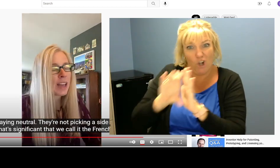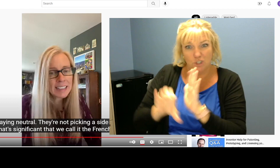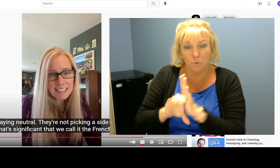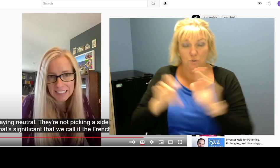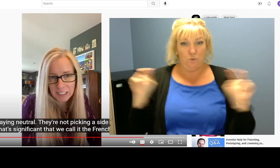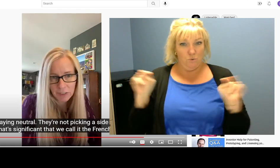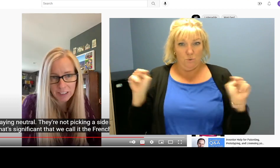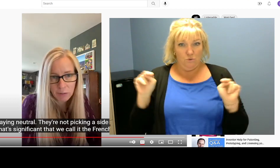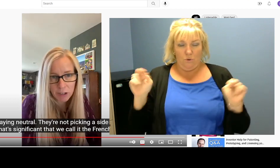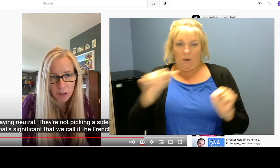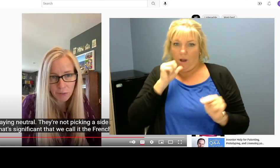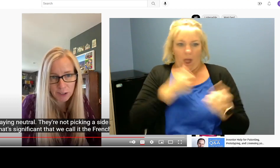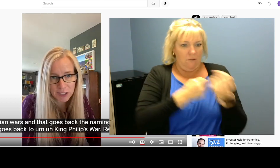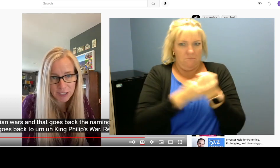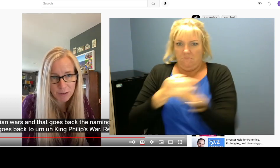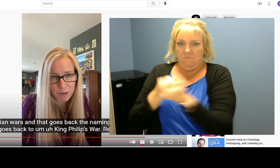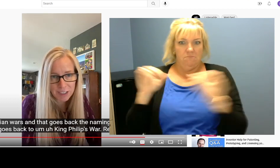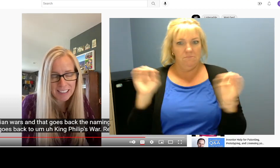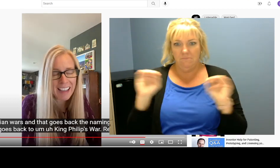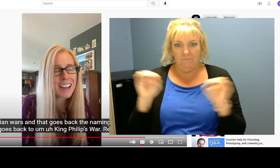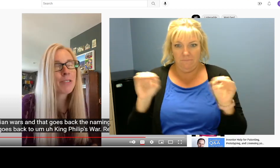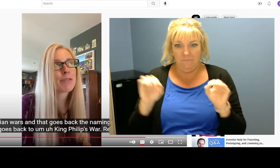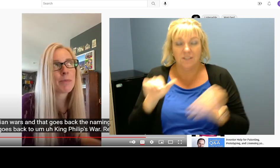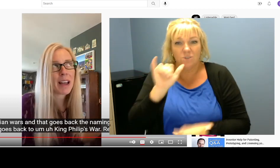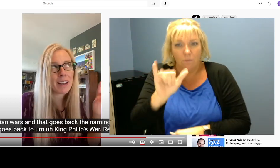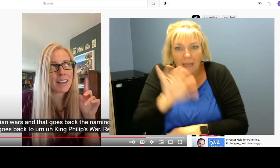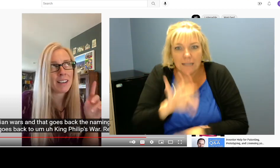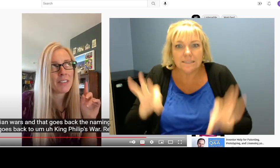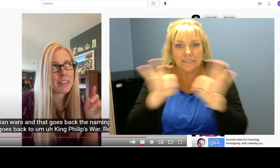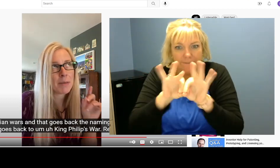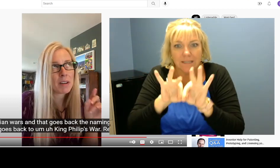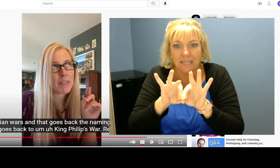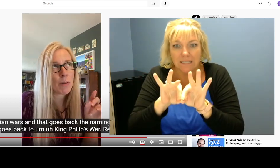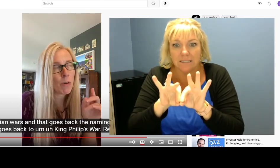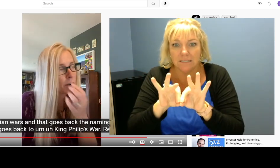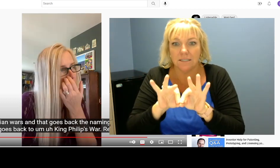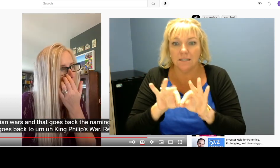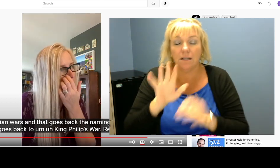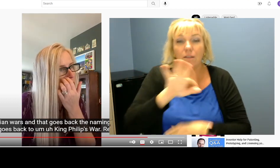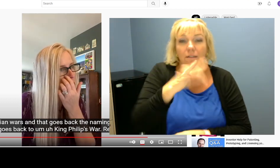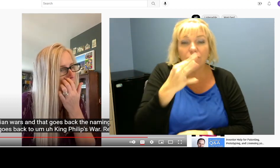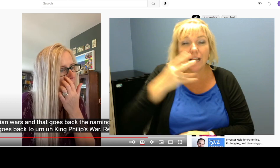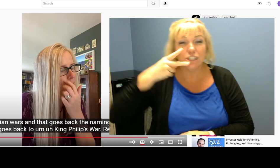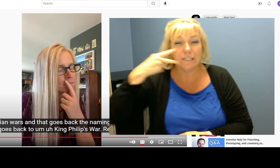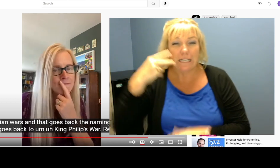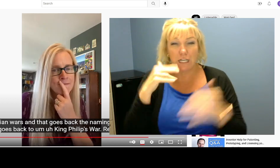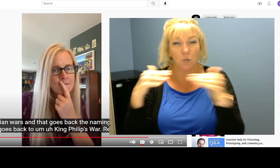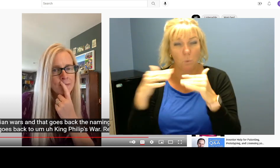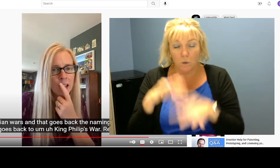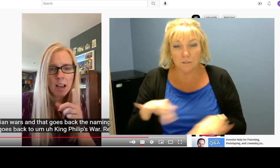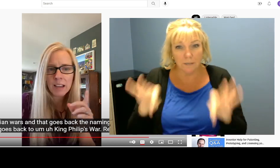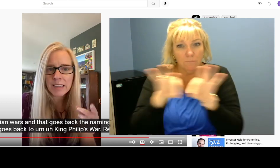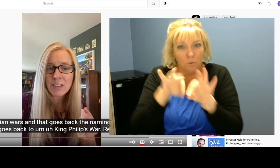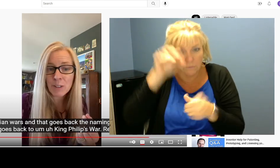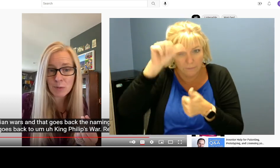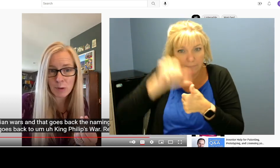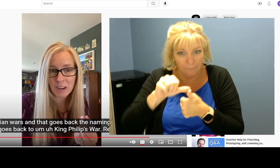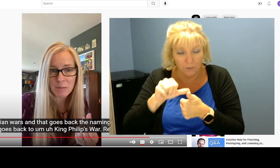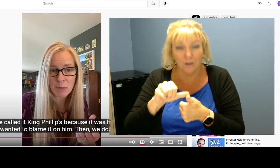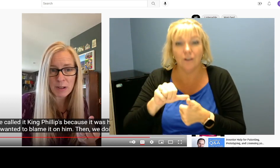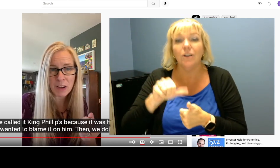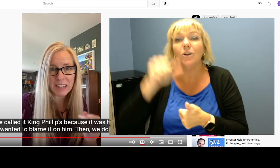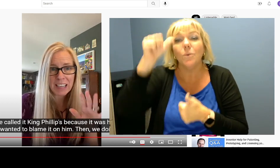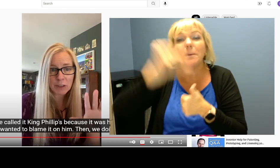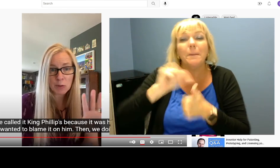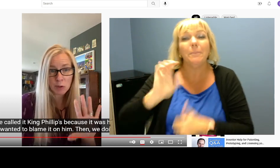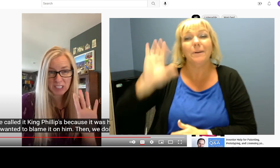So that's significant that we call it the French and Indian Wars. That goes back, the naming of that war goes back to King Philip's War.